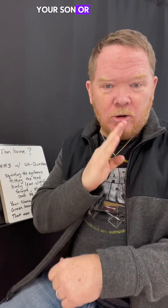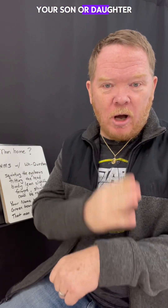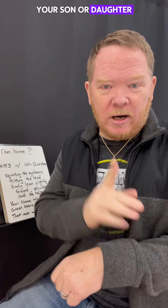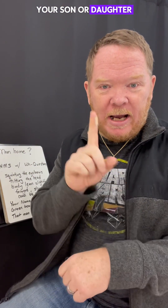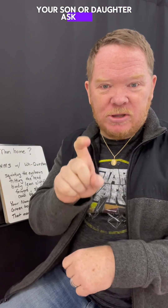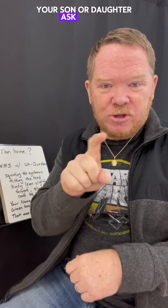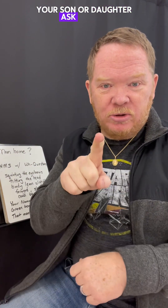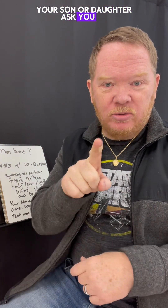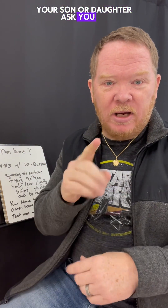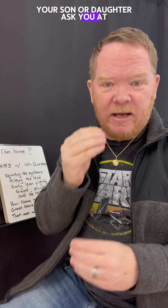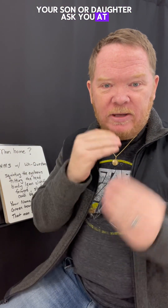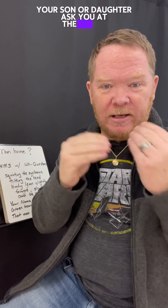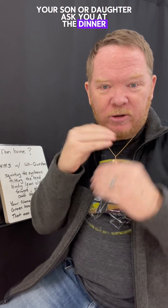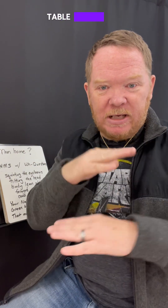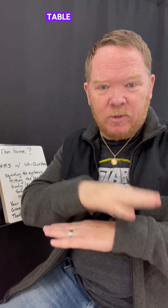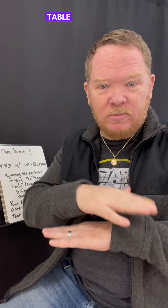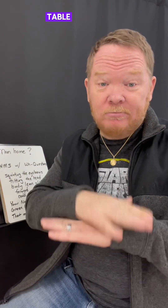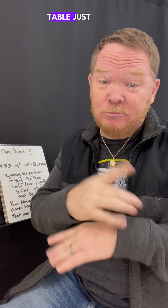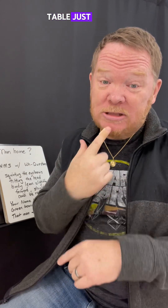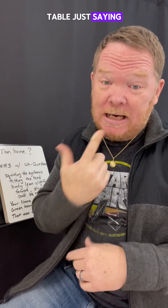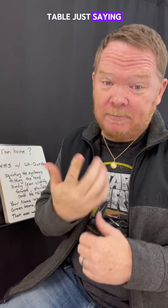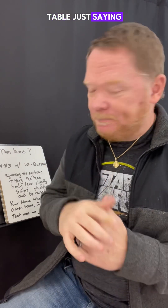daughter asks you at the dinner table. Just saying.